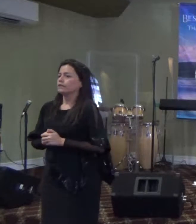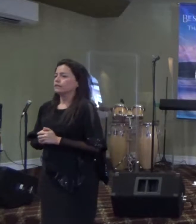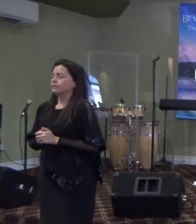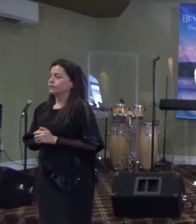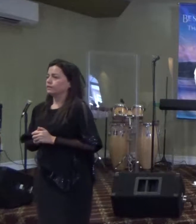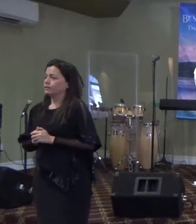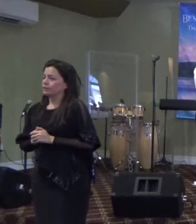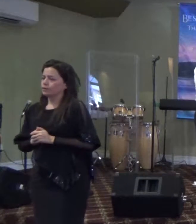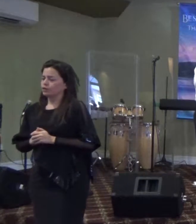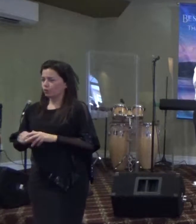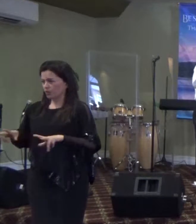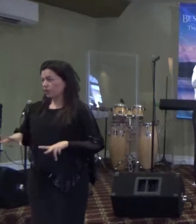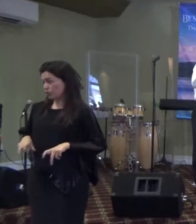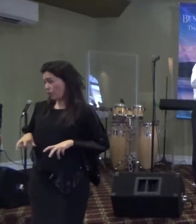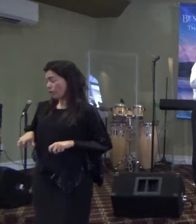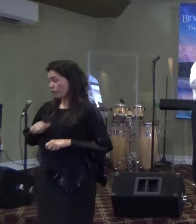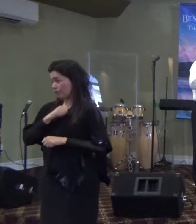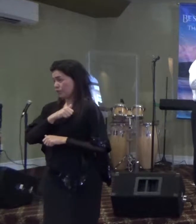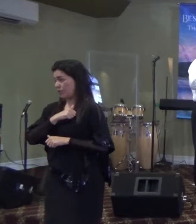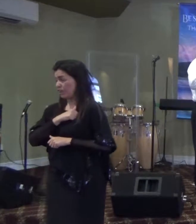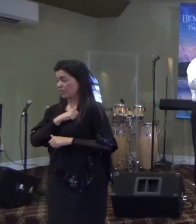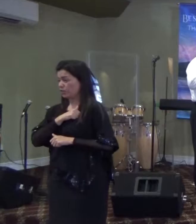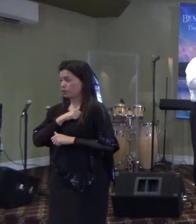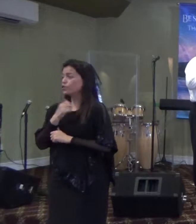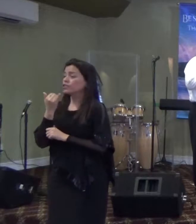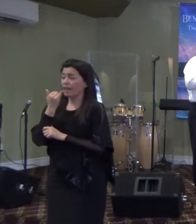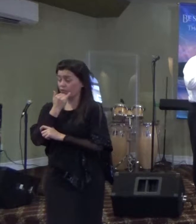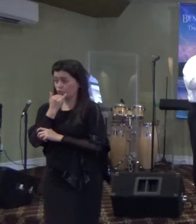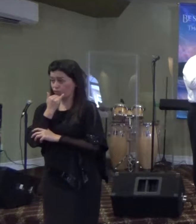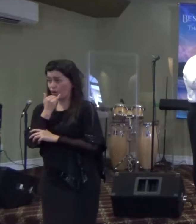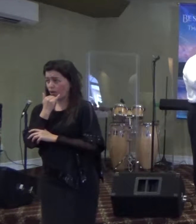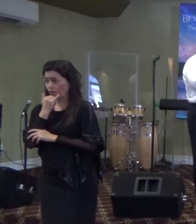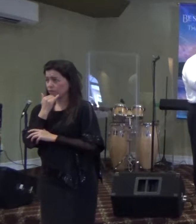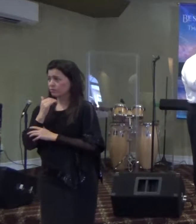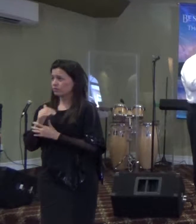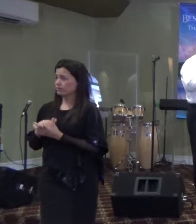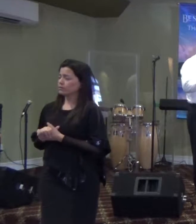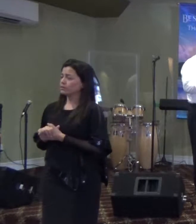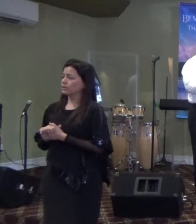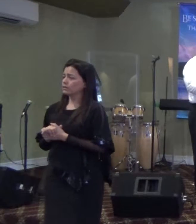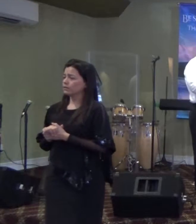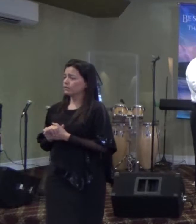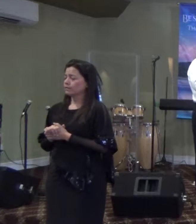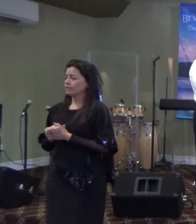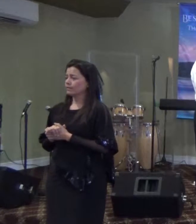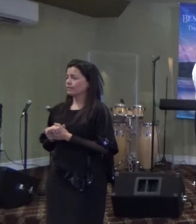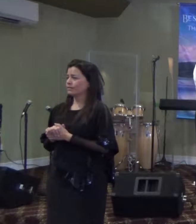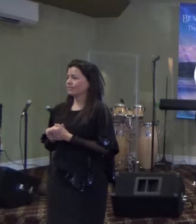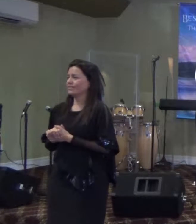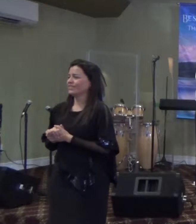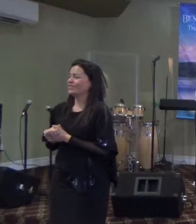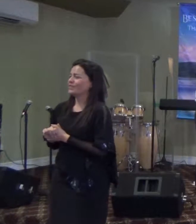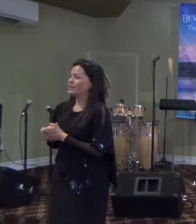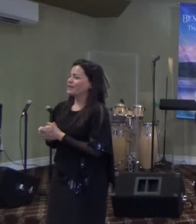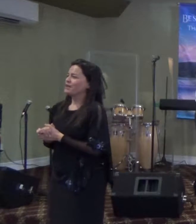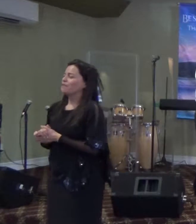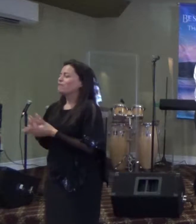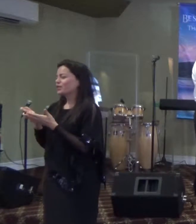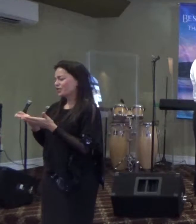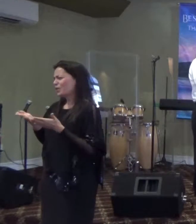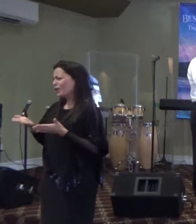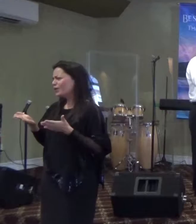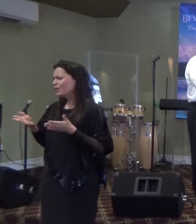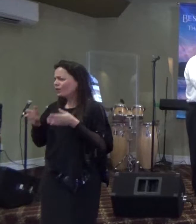egocéntrica, And the egocentric attitude, que es la equivocada, which is a wrong one, en el enfoque materialista de la and vida,